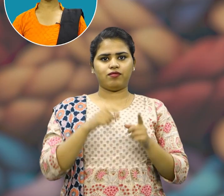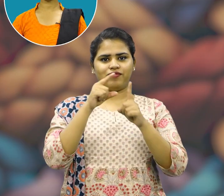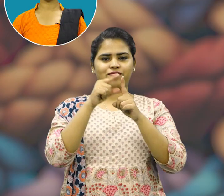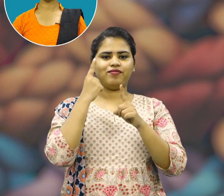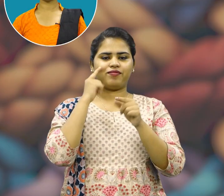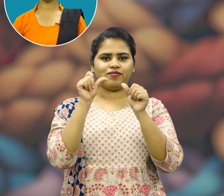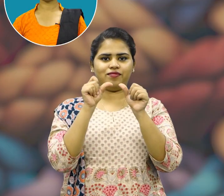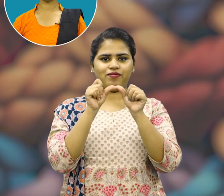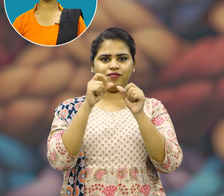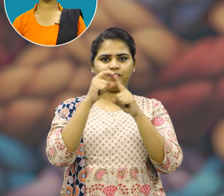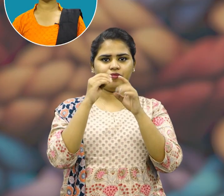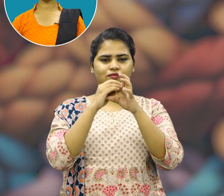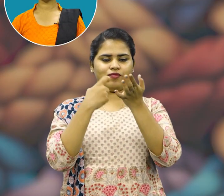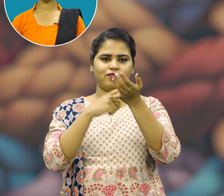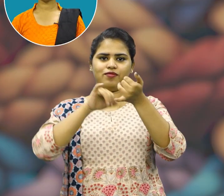diapers